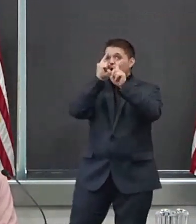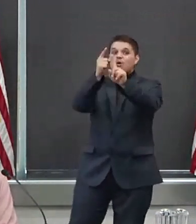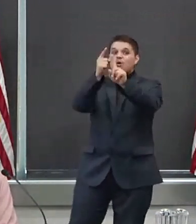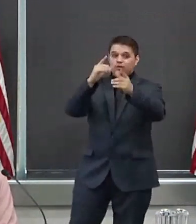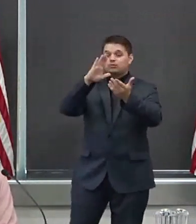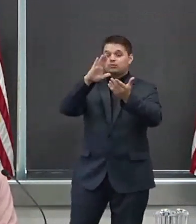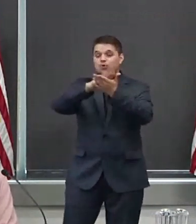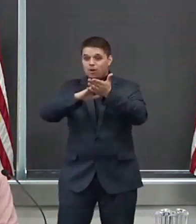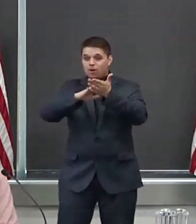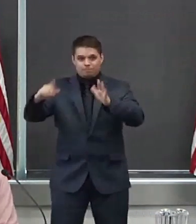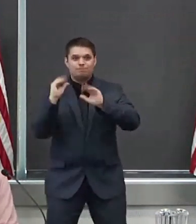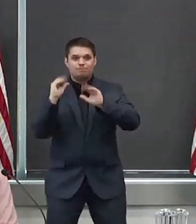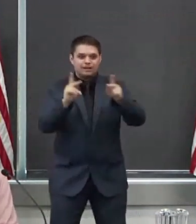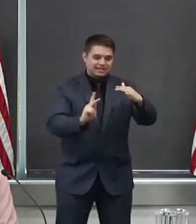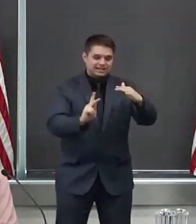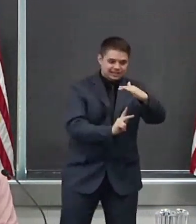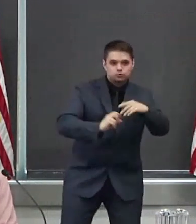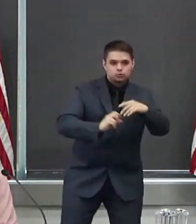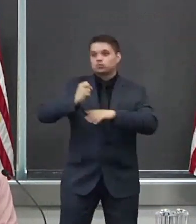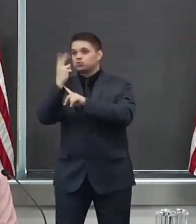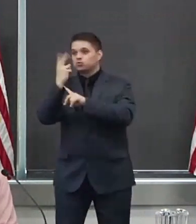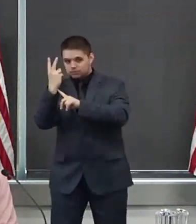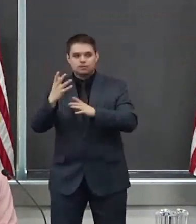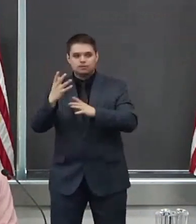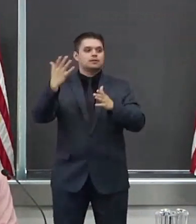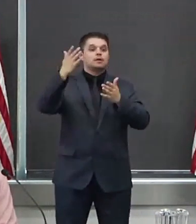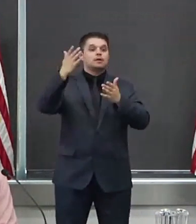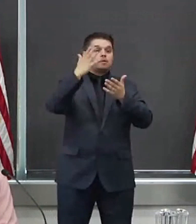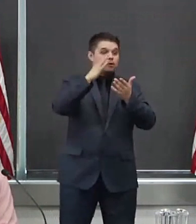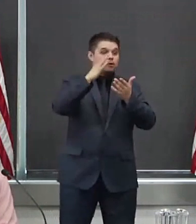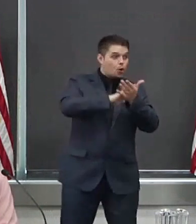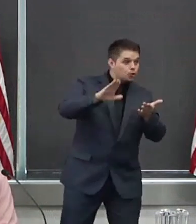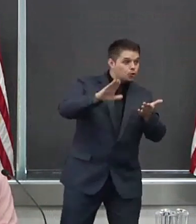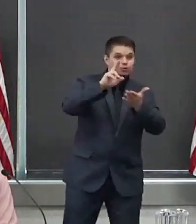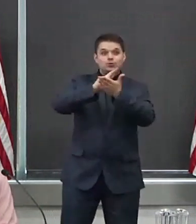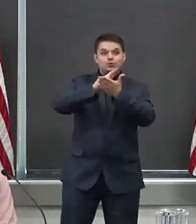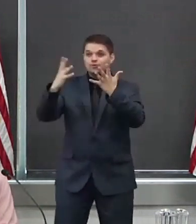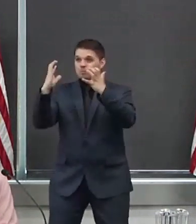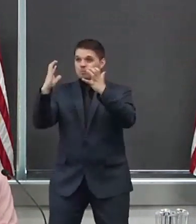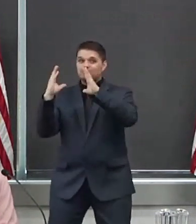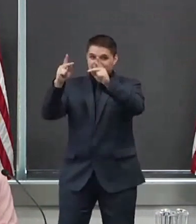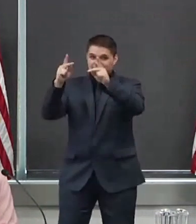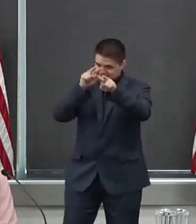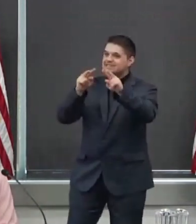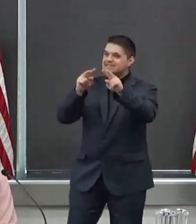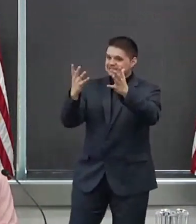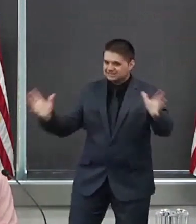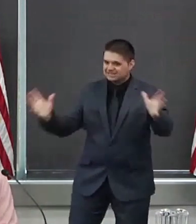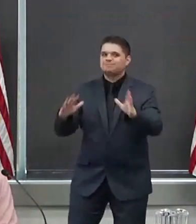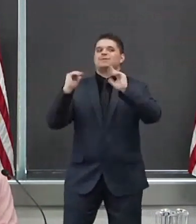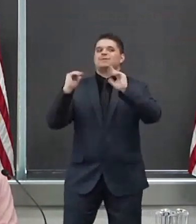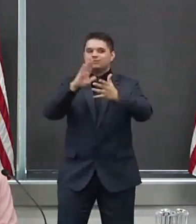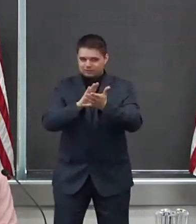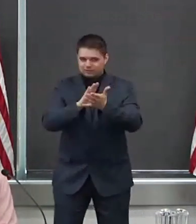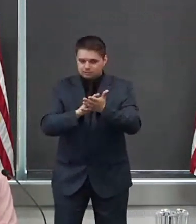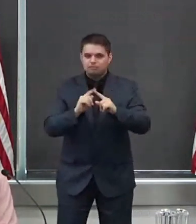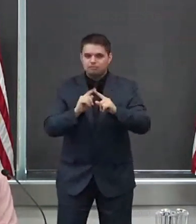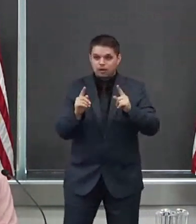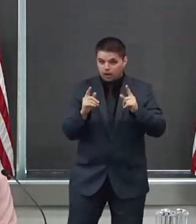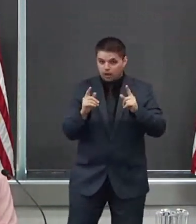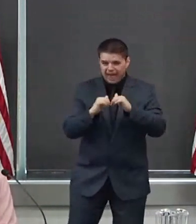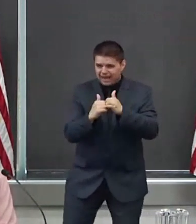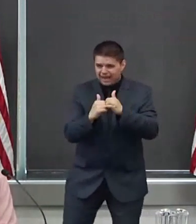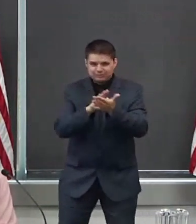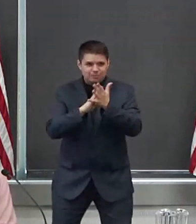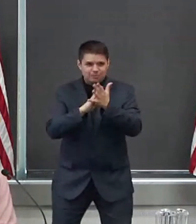colleges and universities. So these activities, the ability to stay 6 feet apart from people, covering our faces, and changing our